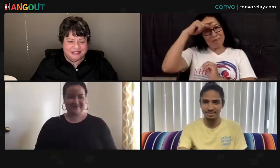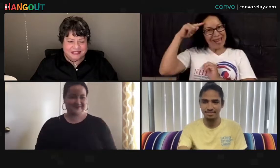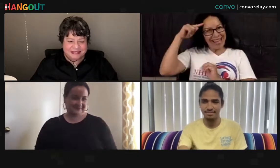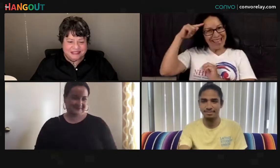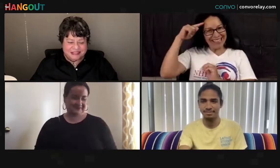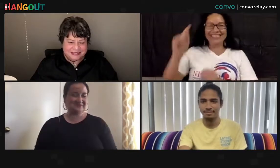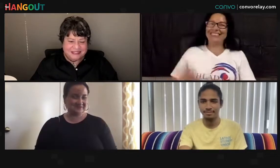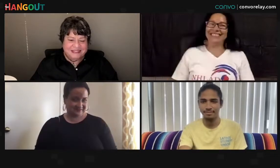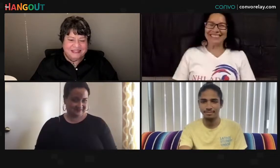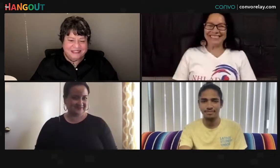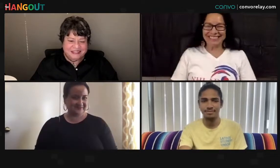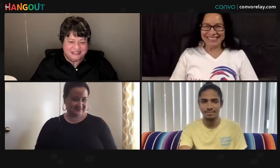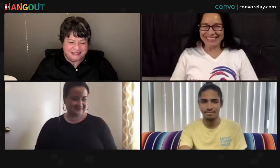it. My background is black.